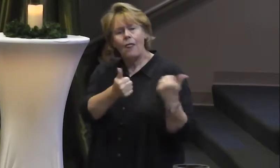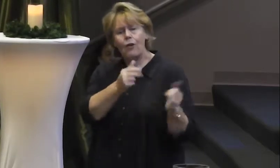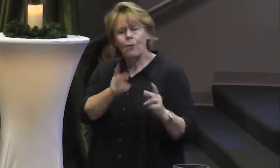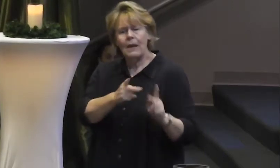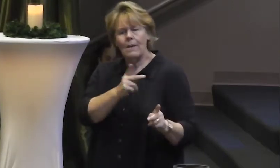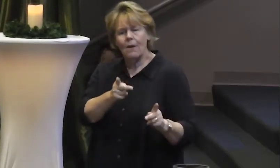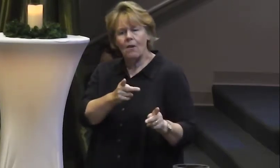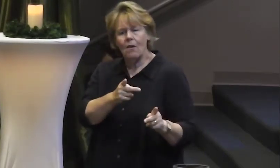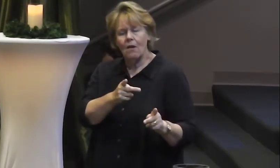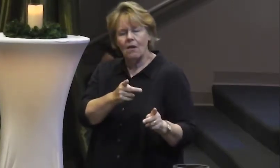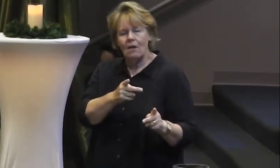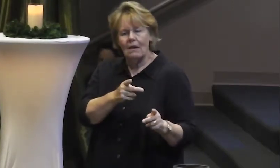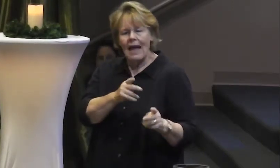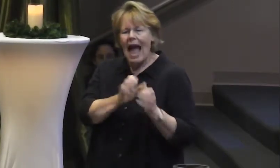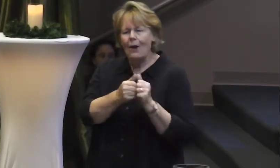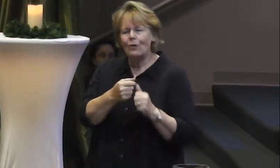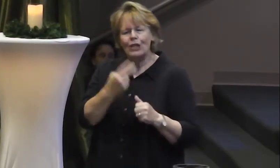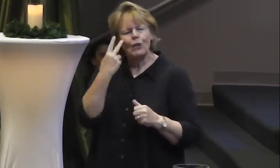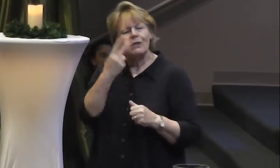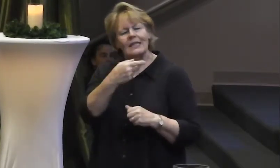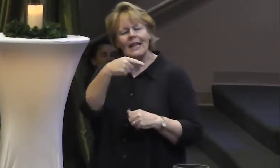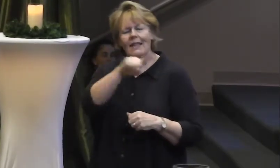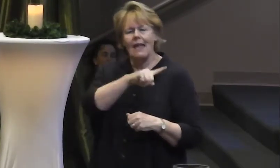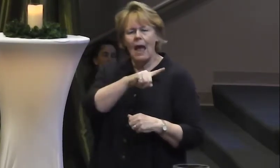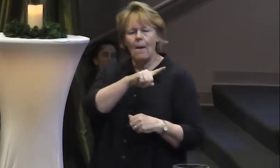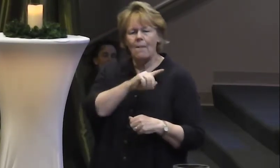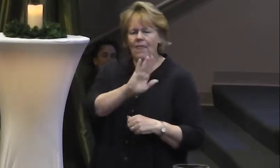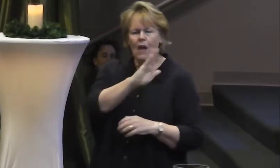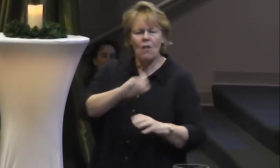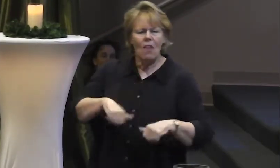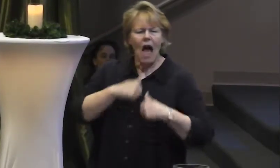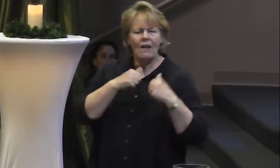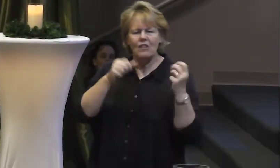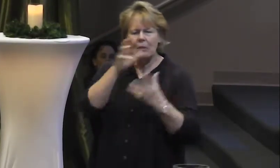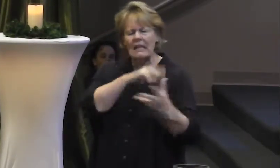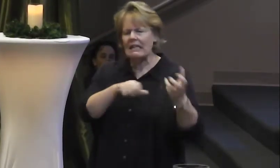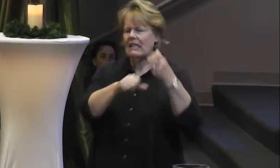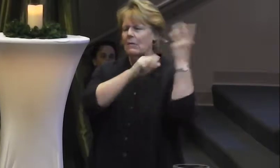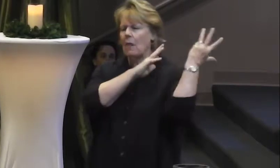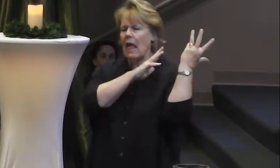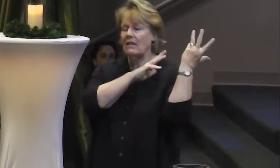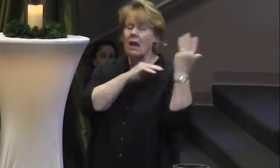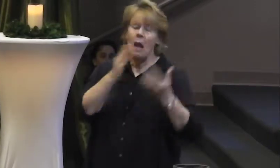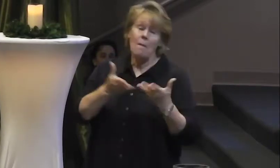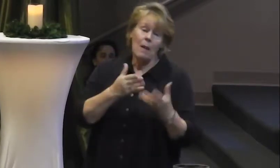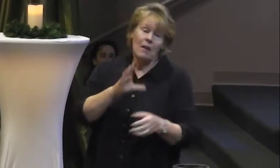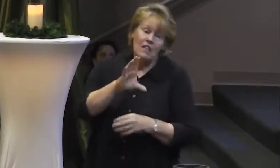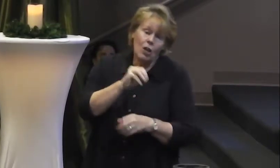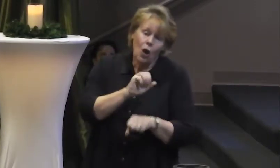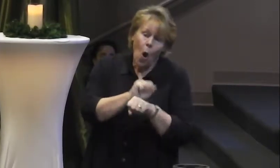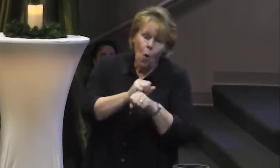now. It might be a neighbor, a co-worker. It might be some group of people, like, for example, refugees.